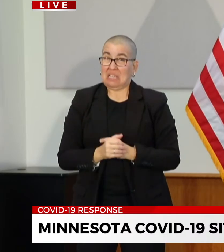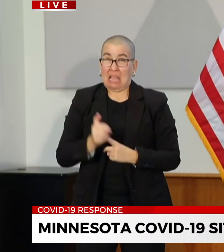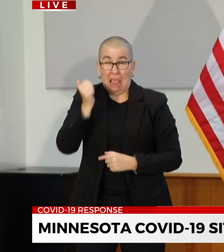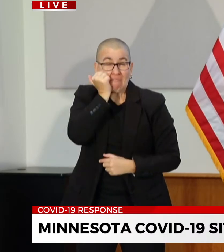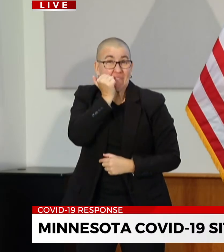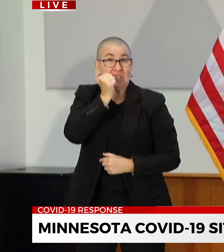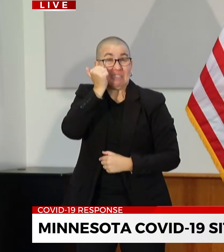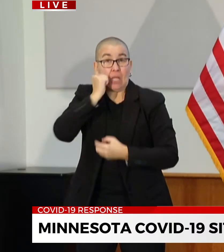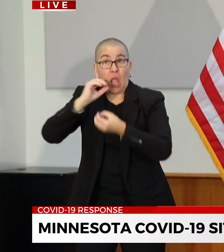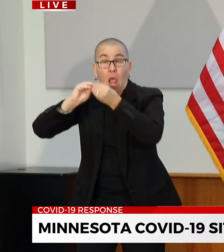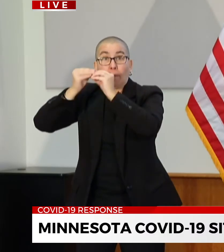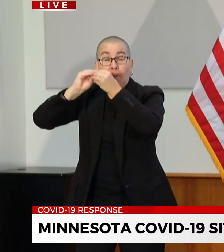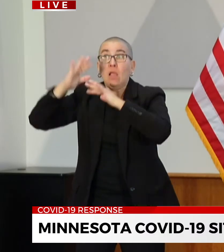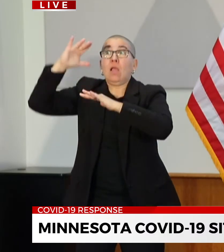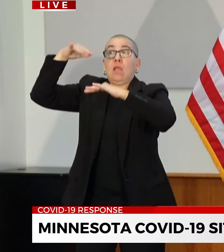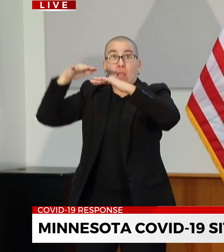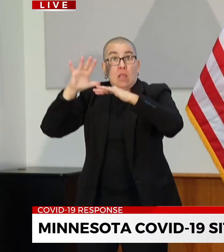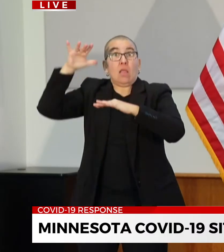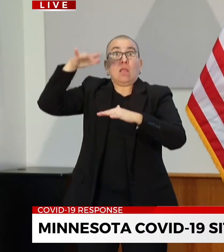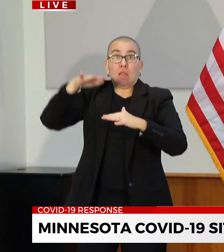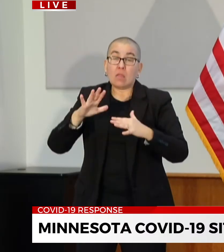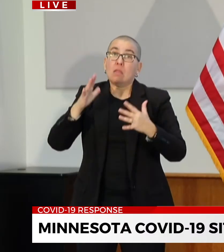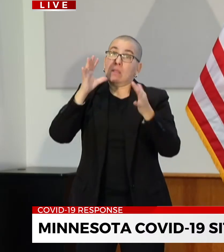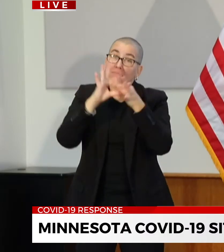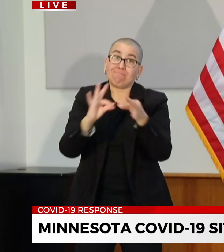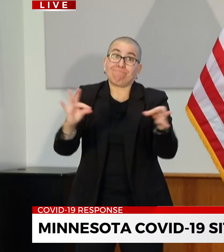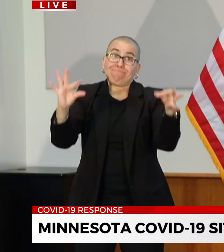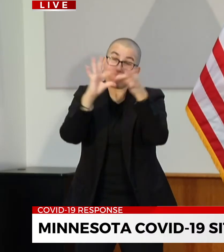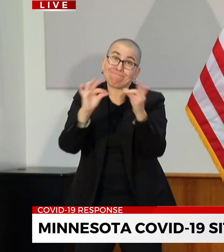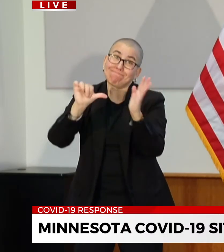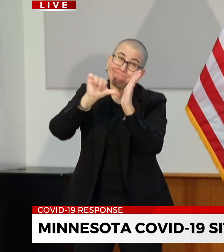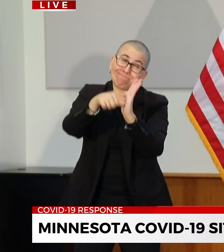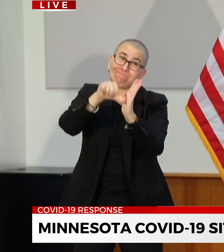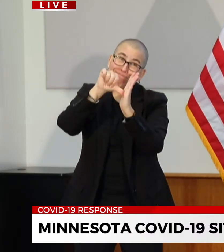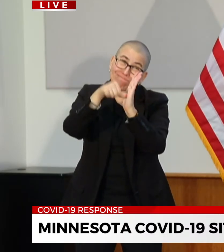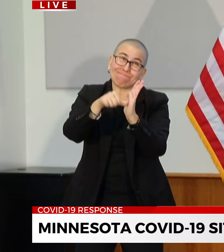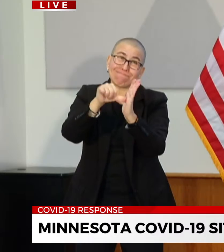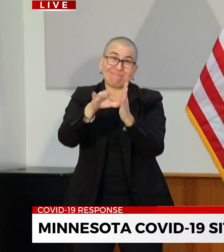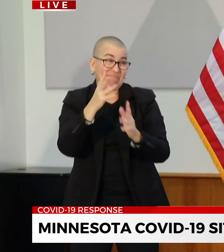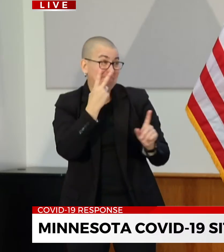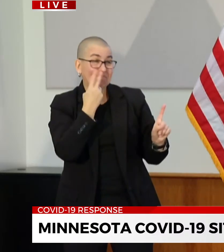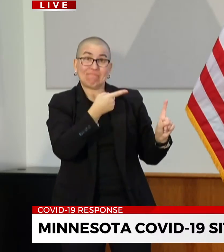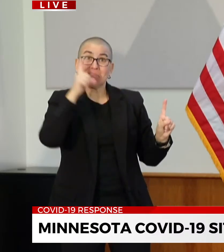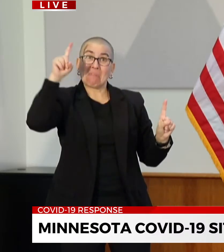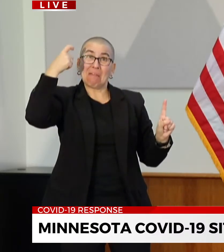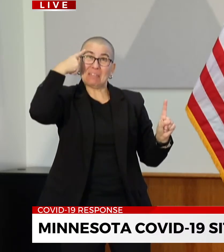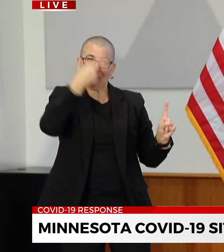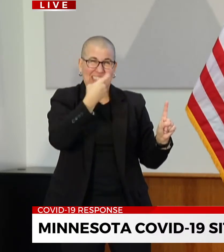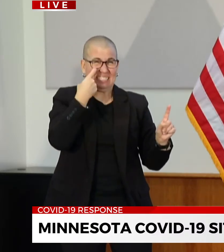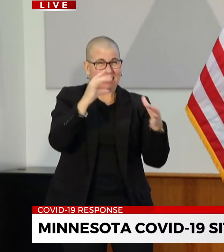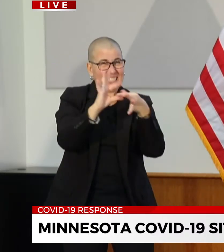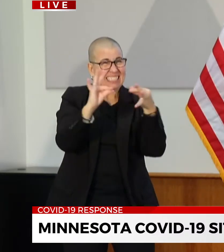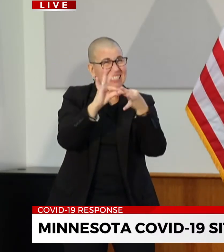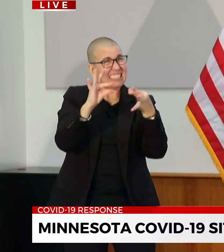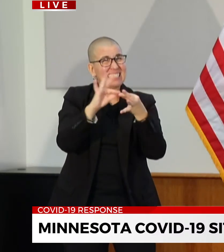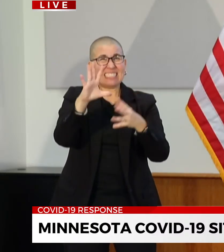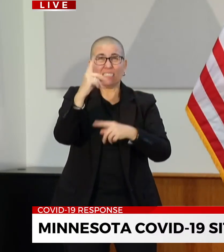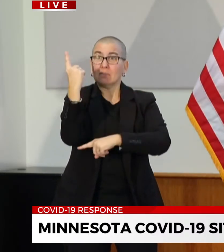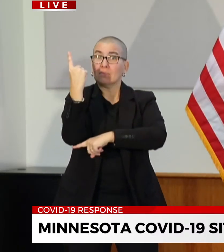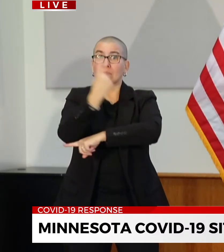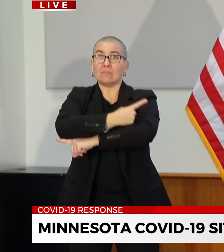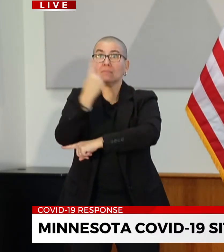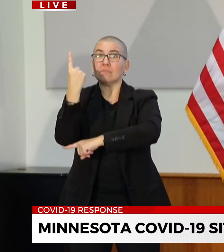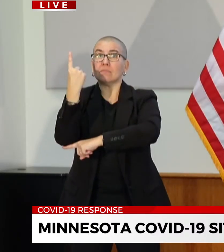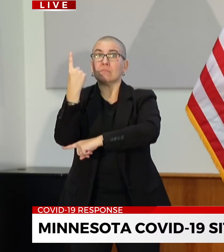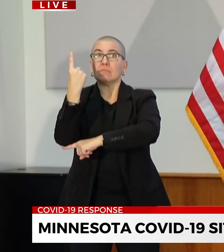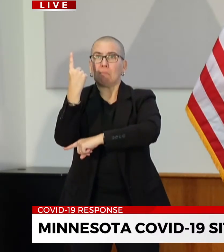spend a lot of time talking about them, but as the Governor just laid out so very clearly, one day or even a couple days does not make